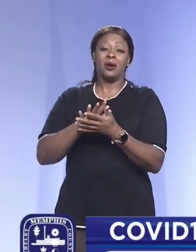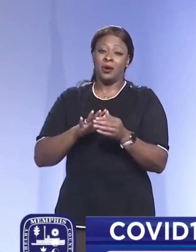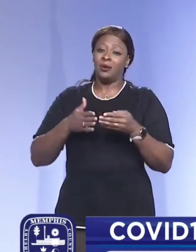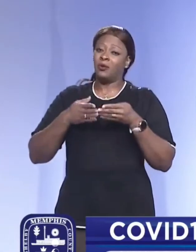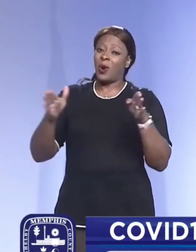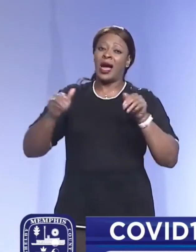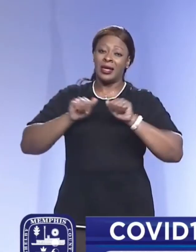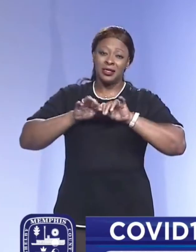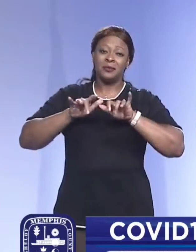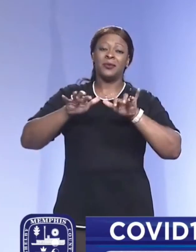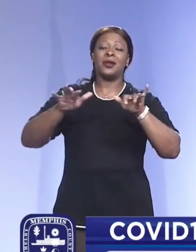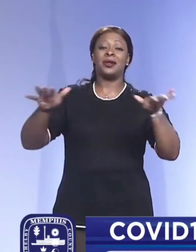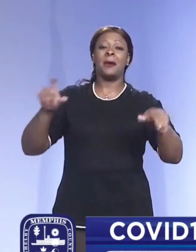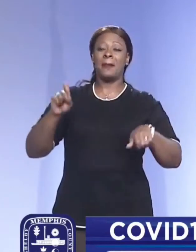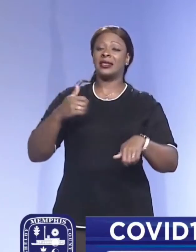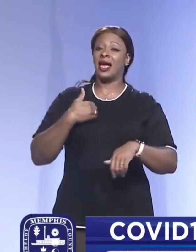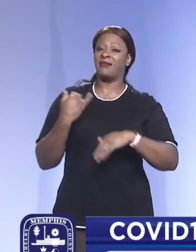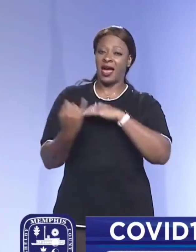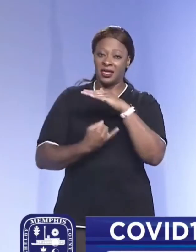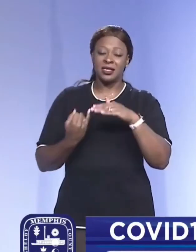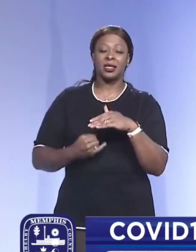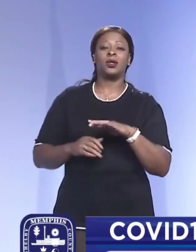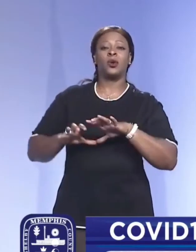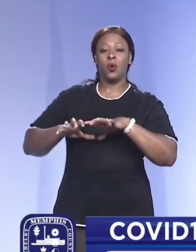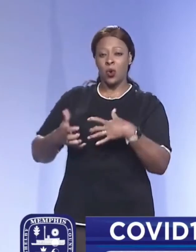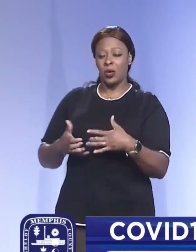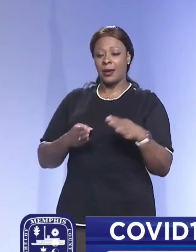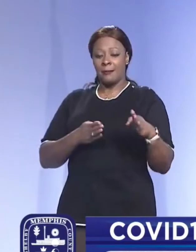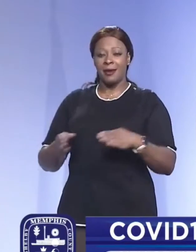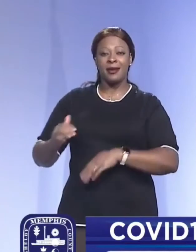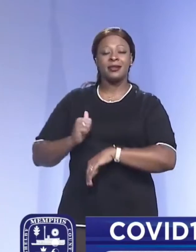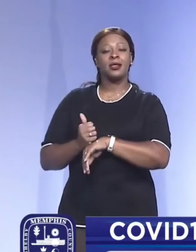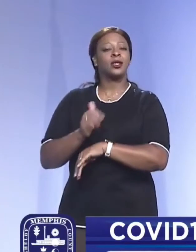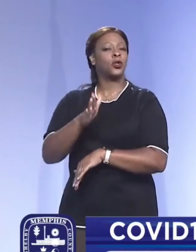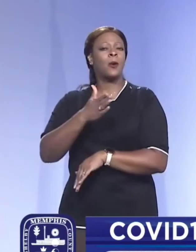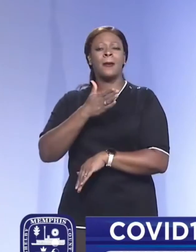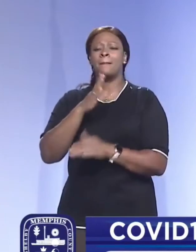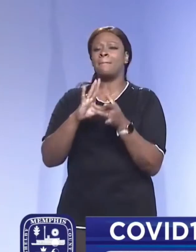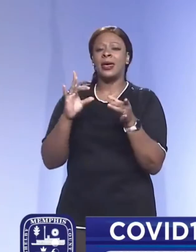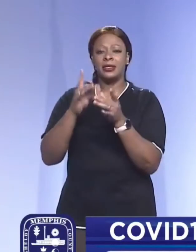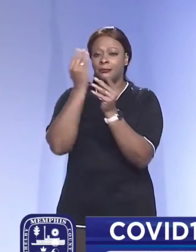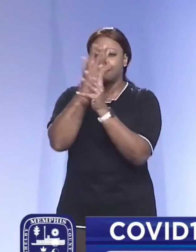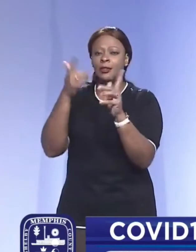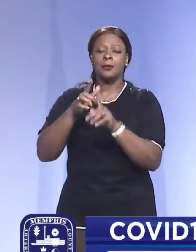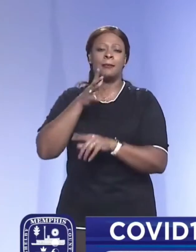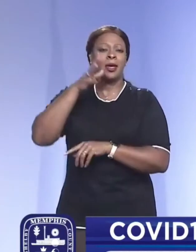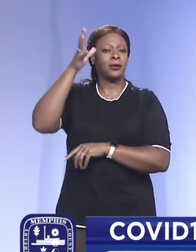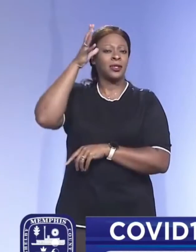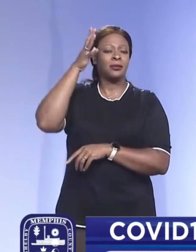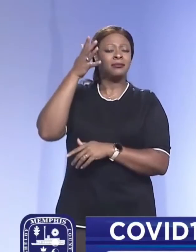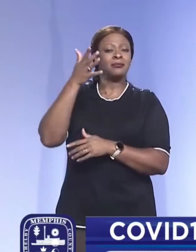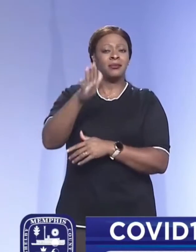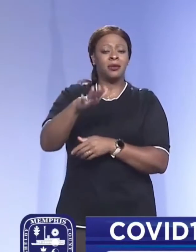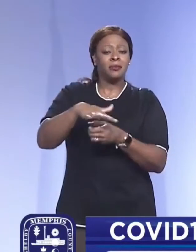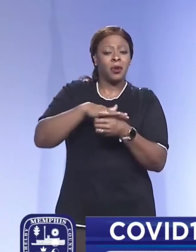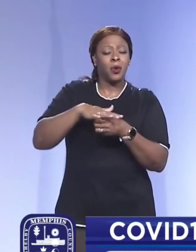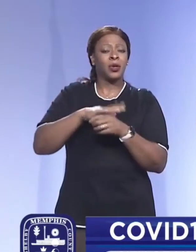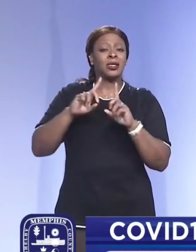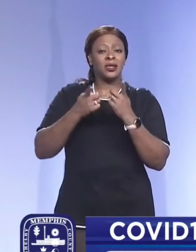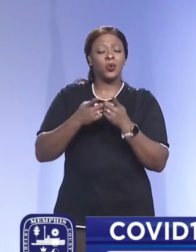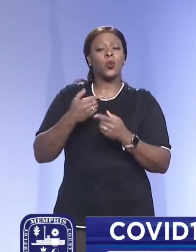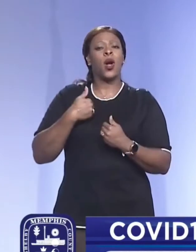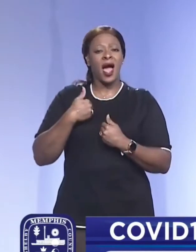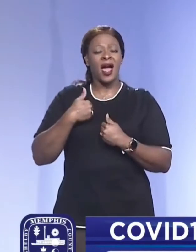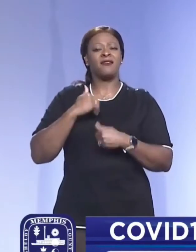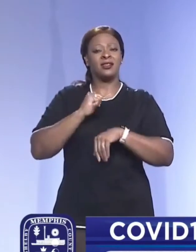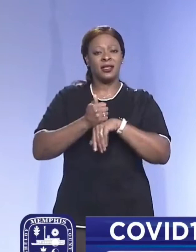There will have to be quarantines, isolation plans. What would be your message to parents as some of districts locally return to in-person learning? And